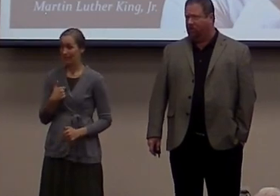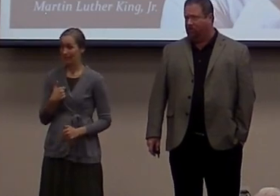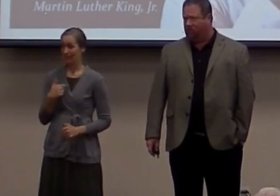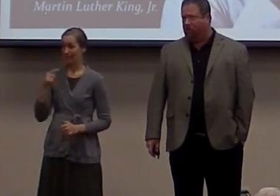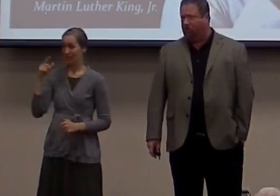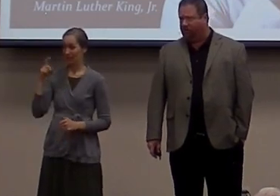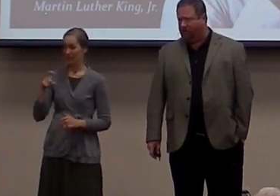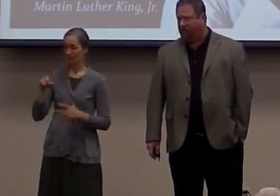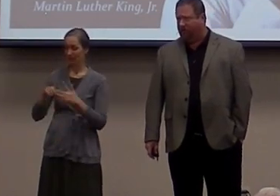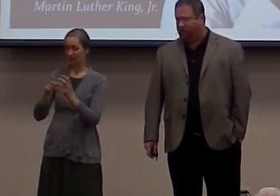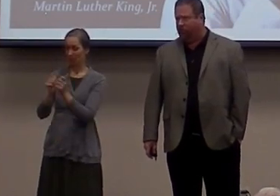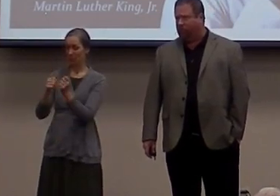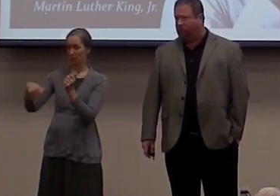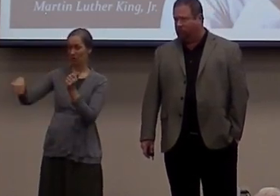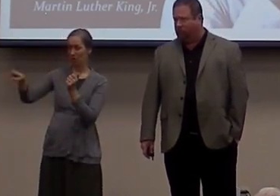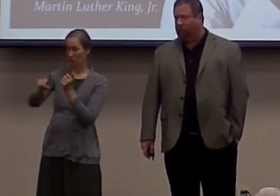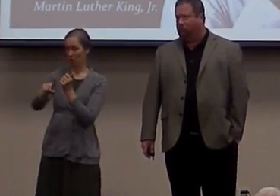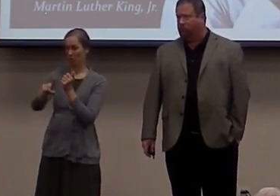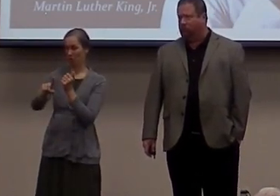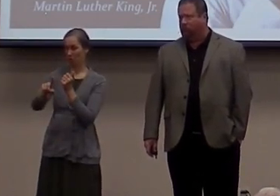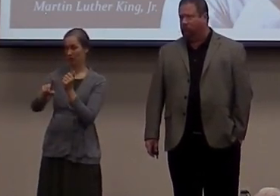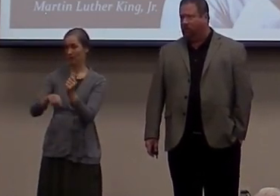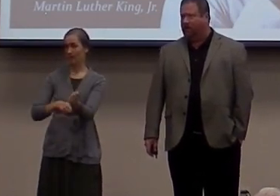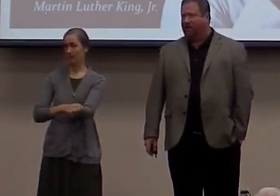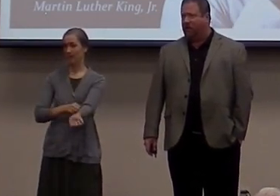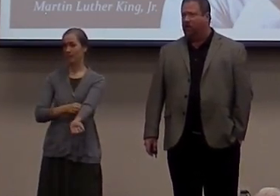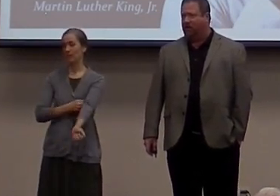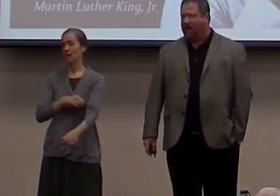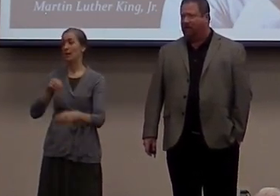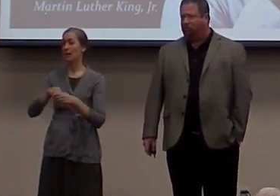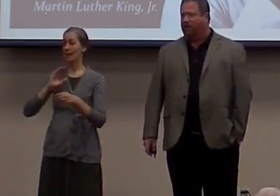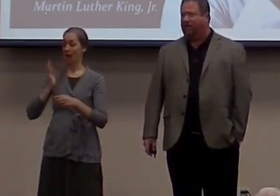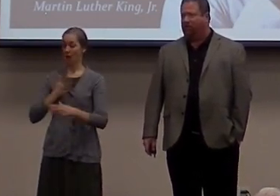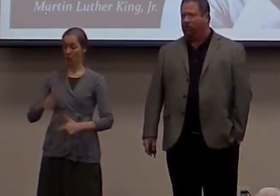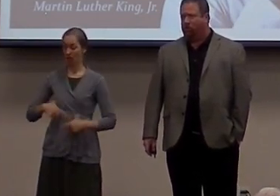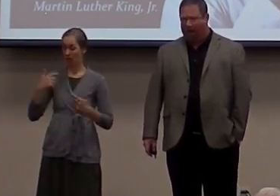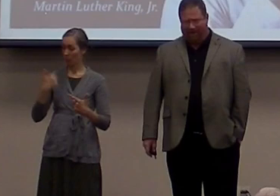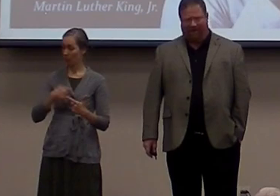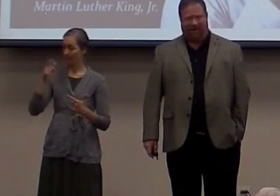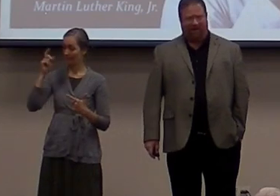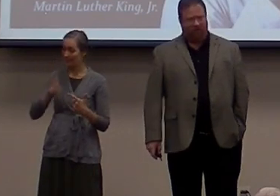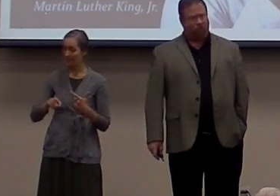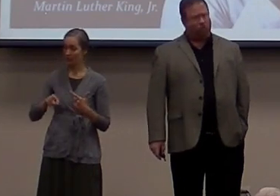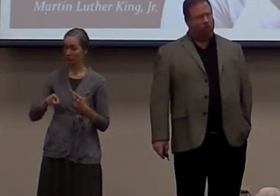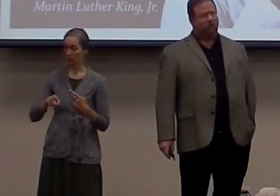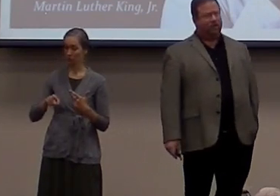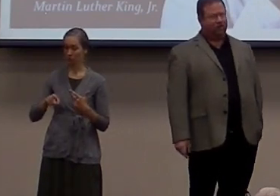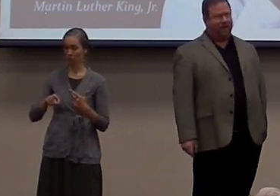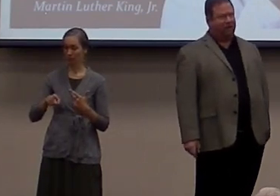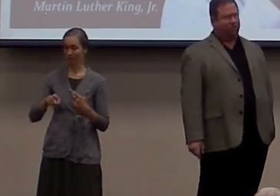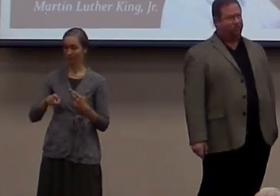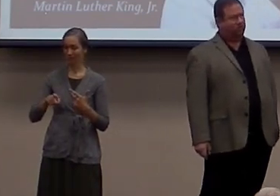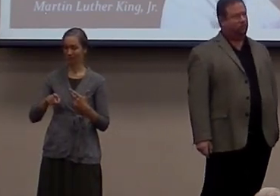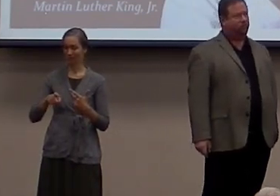to start with you as an individual. In our lives, we need to eradicate